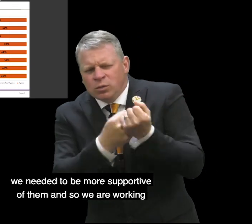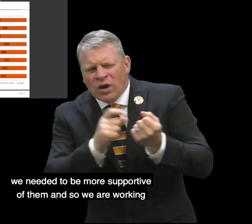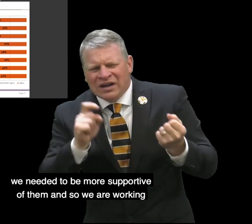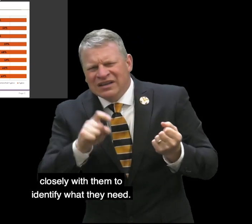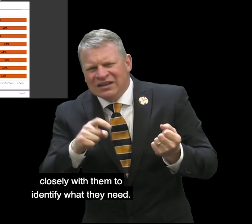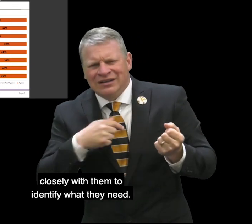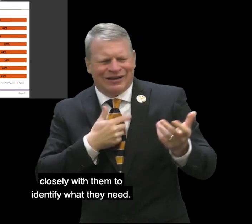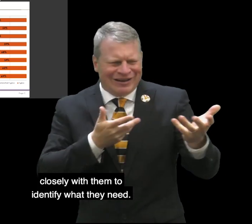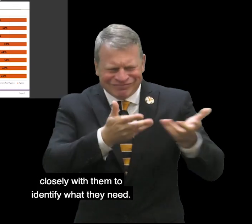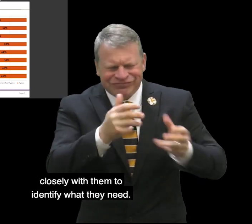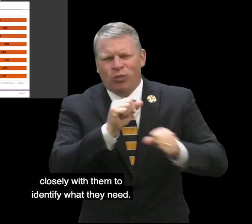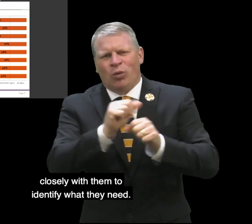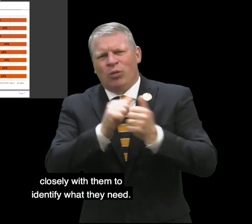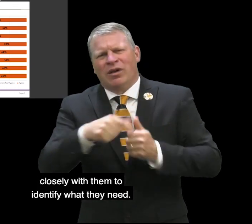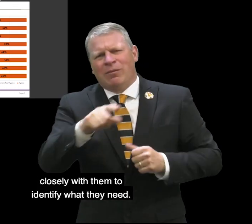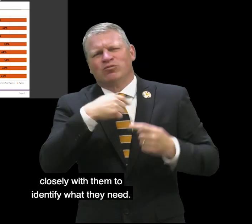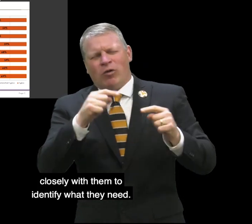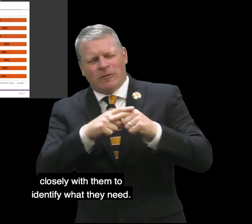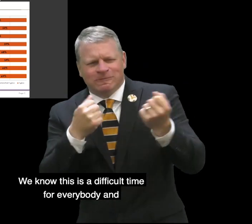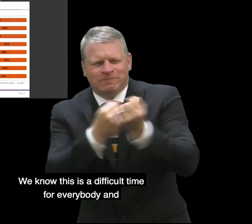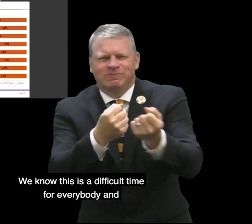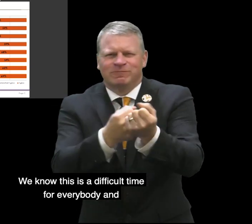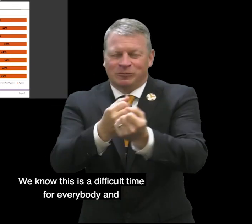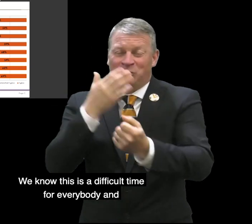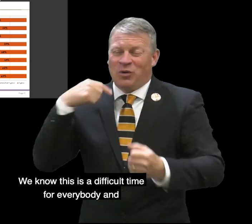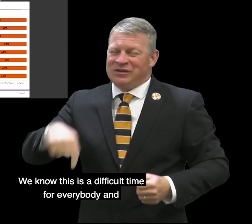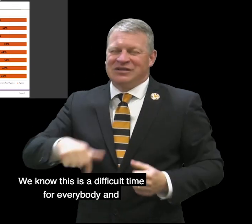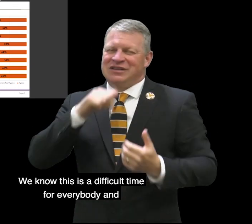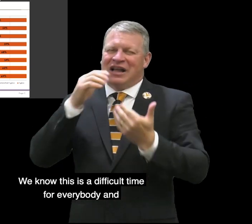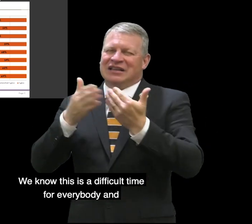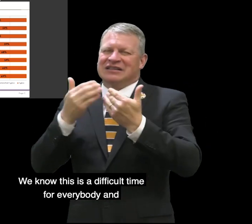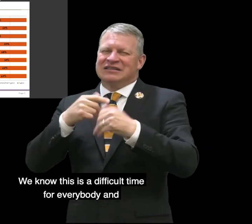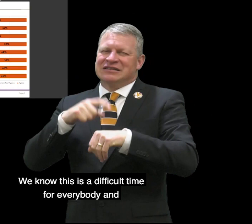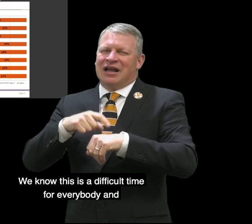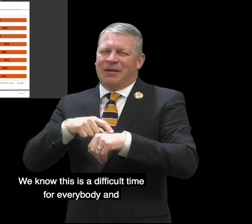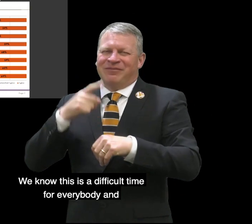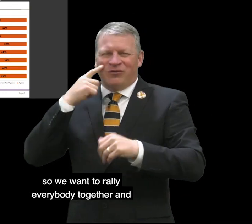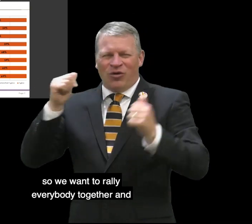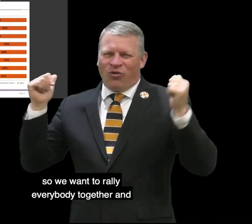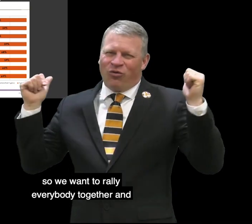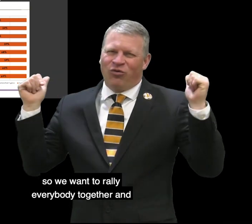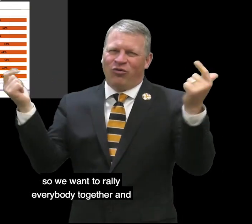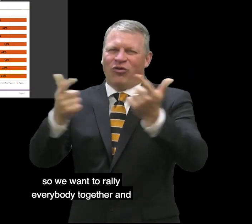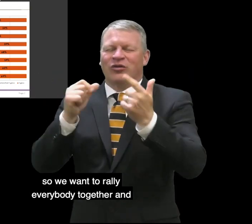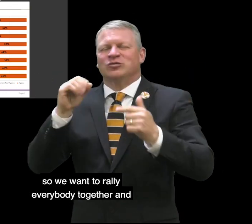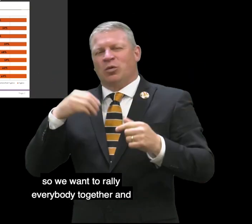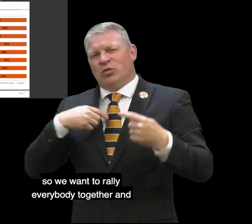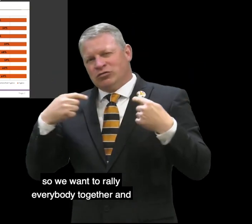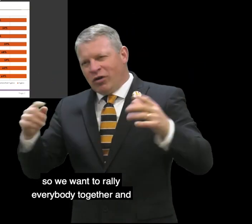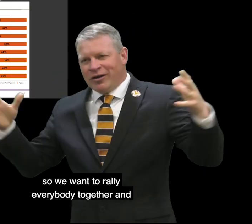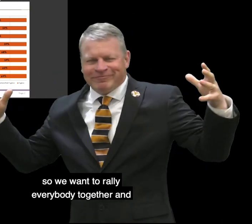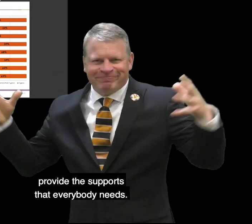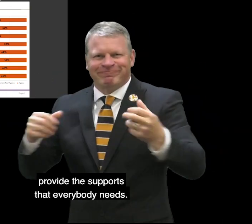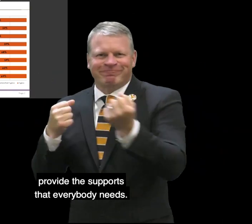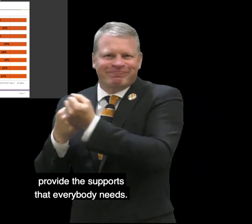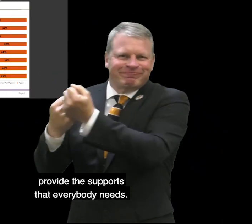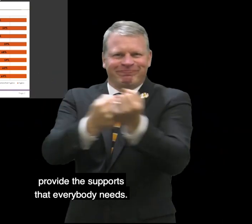closely with them to identify what they need. We know this is a difficult time for everybody, and so we want to rally everybody together and provide